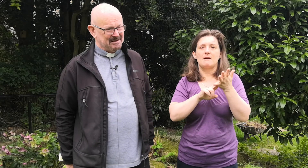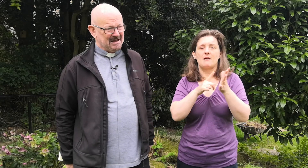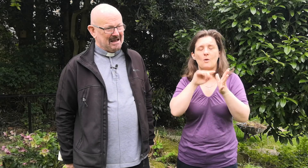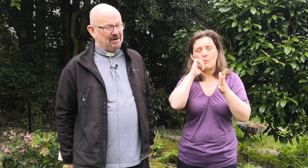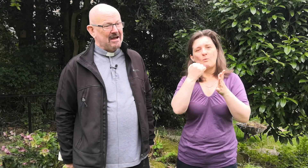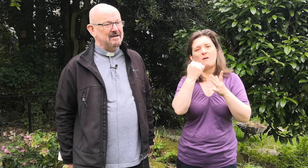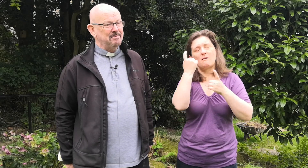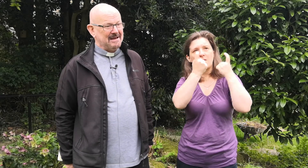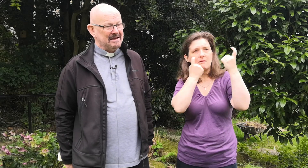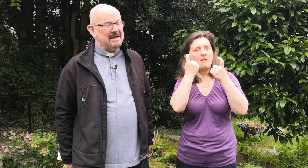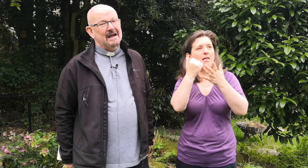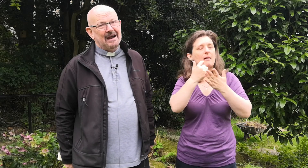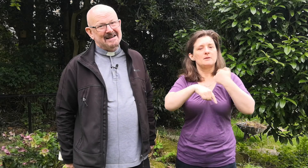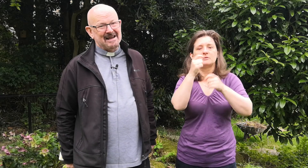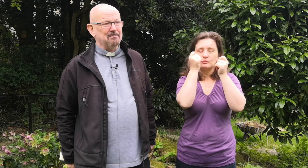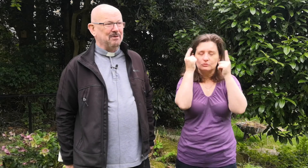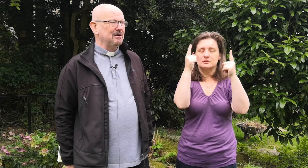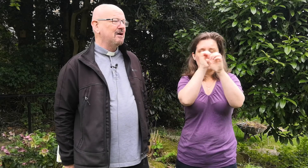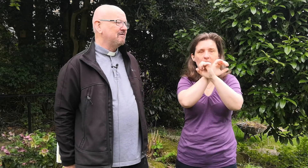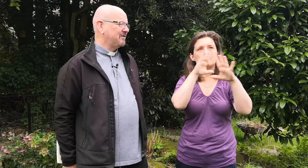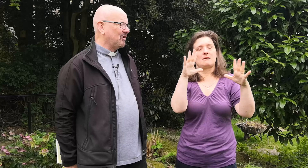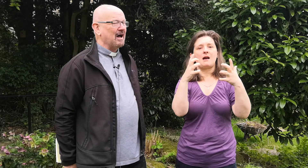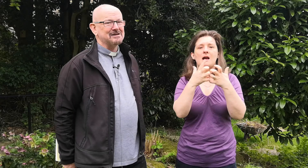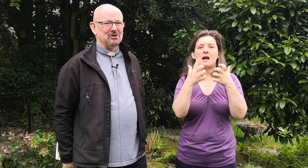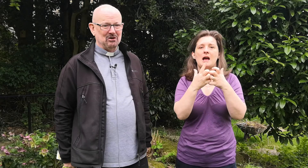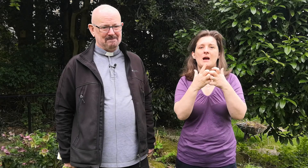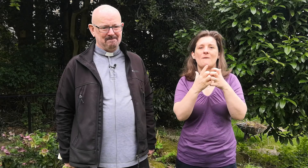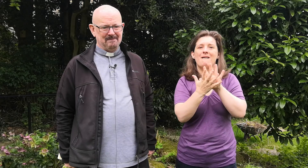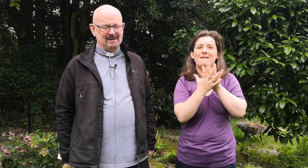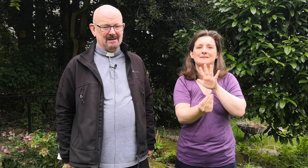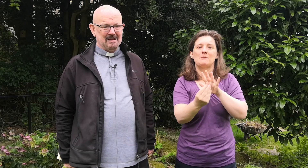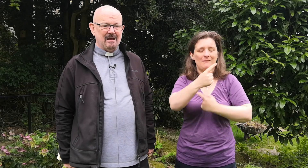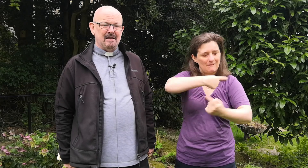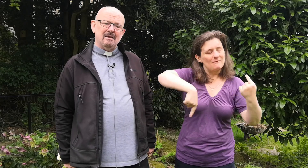understand how that can be an example for us all.